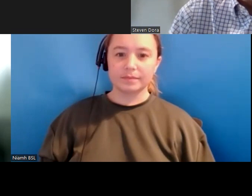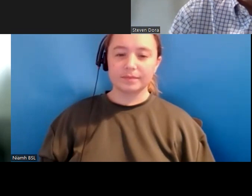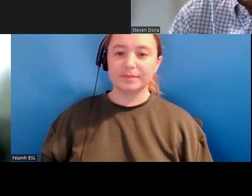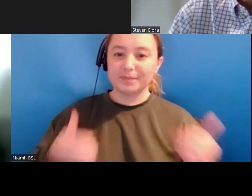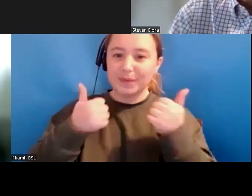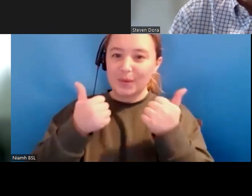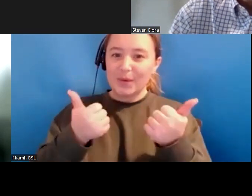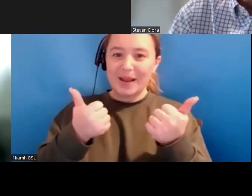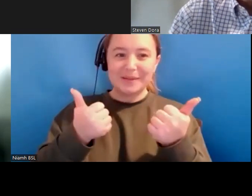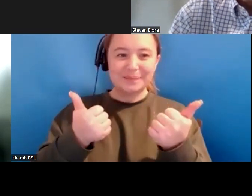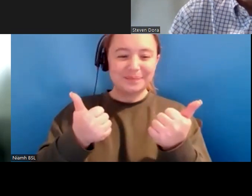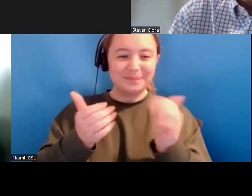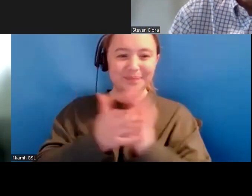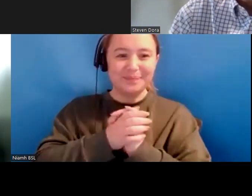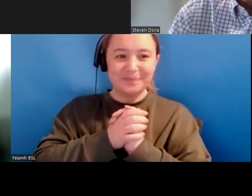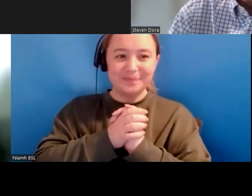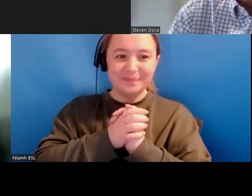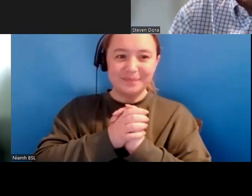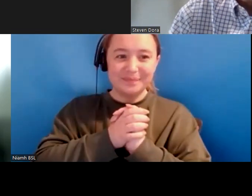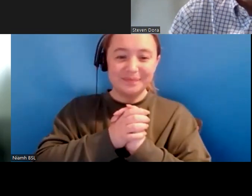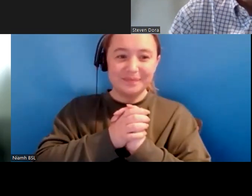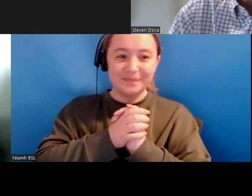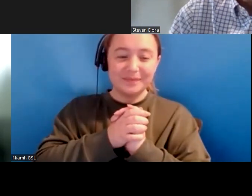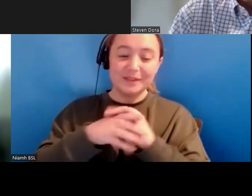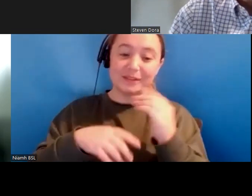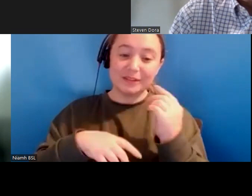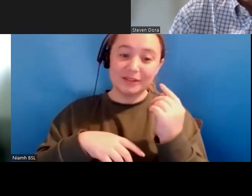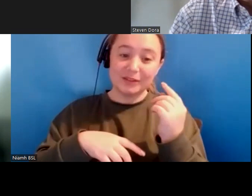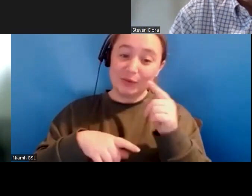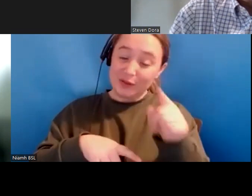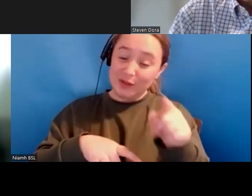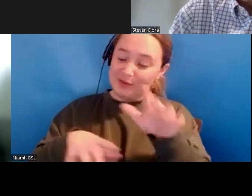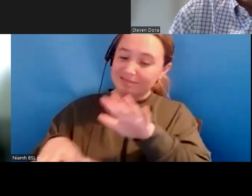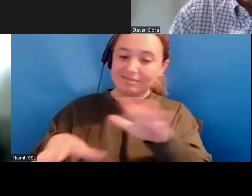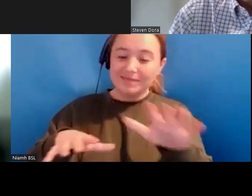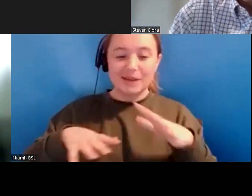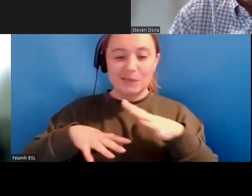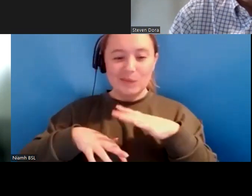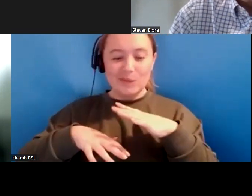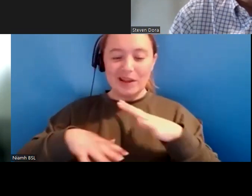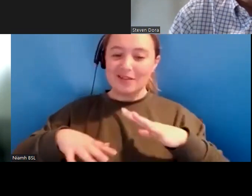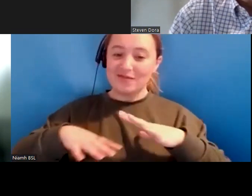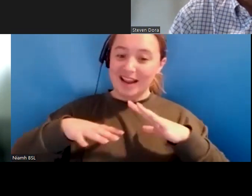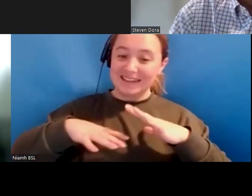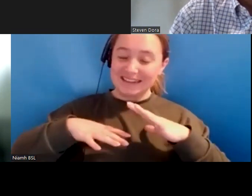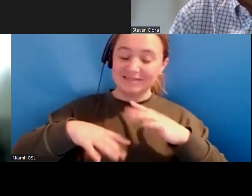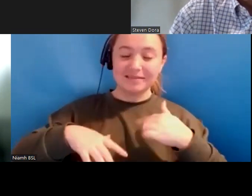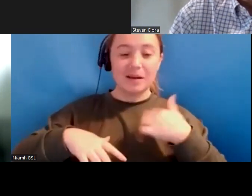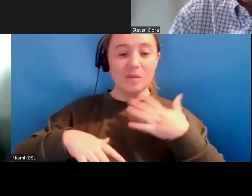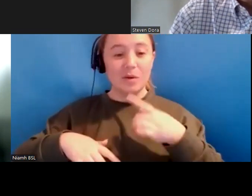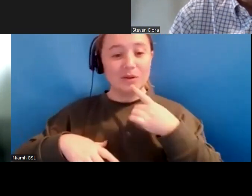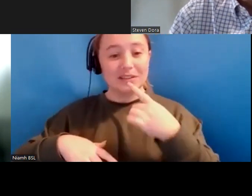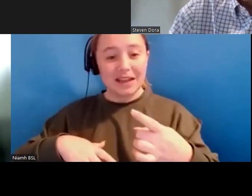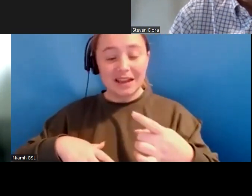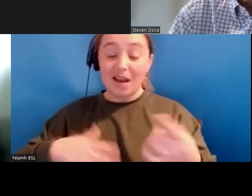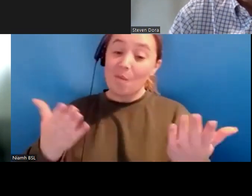Okay, um, while everyone is settling in, I just want to welcome you to this